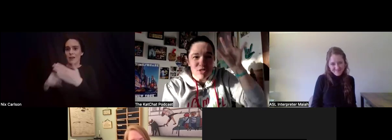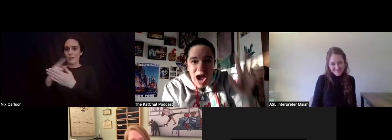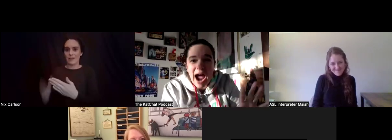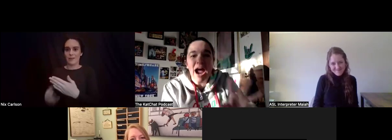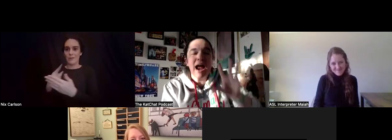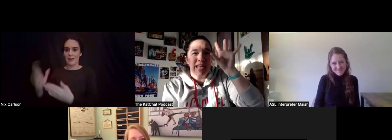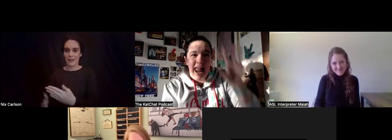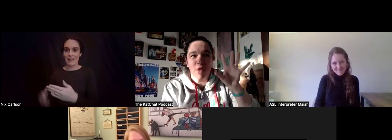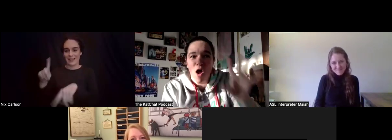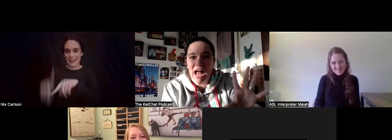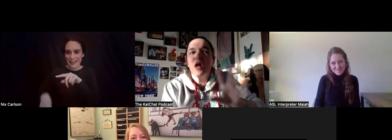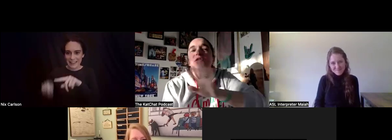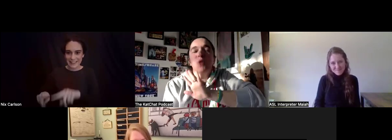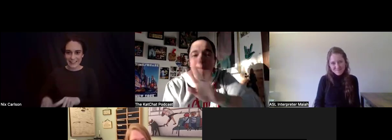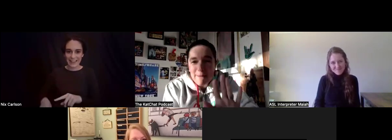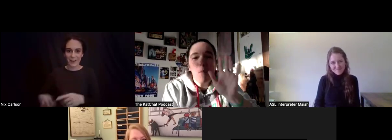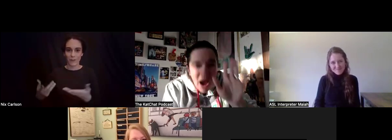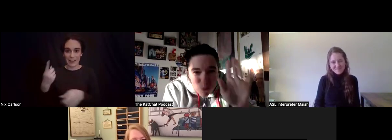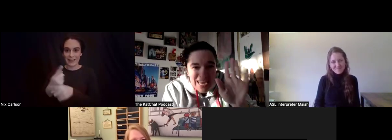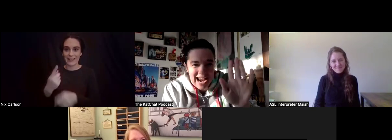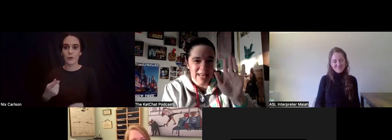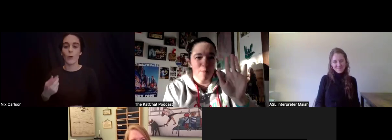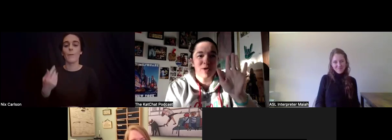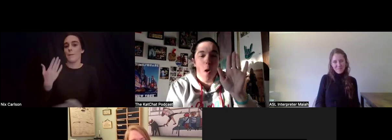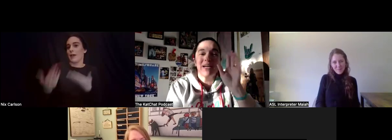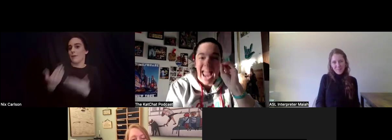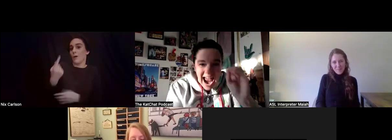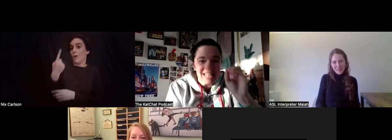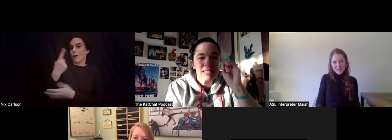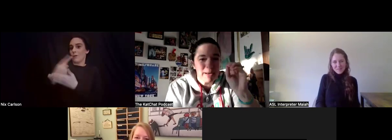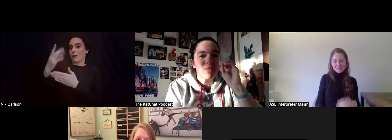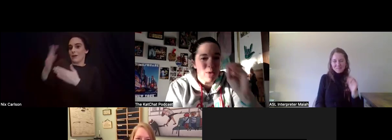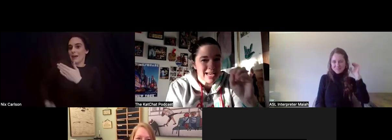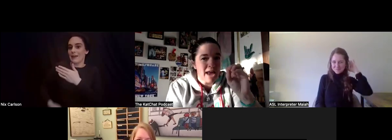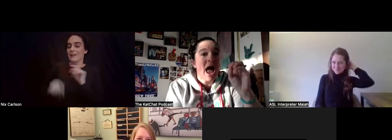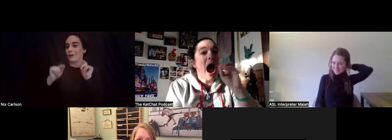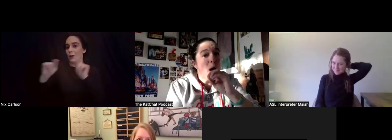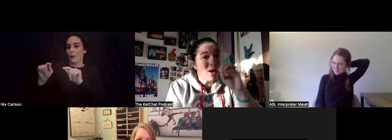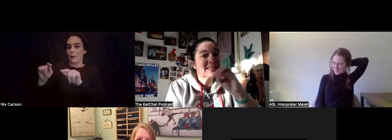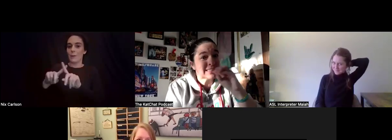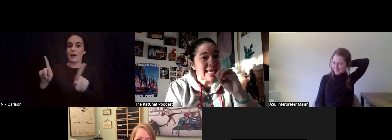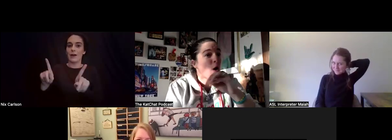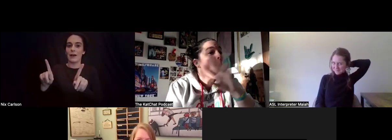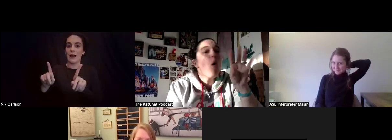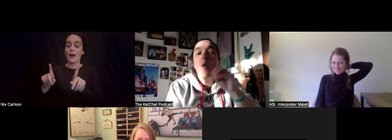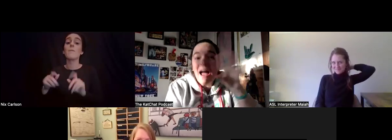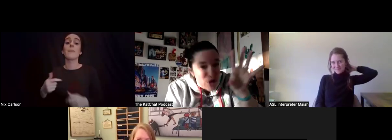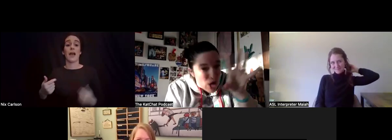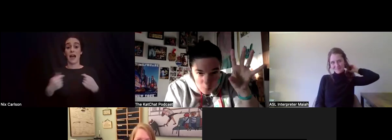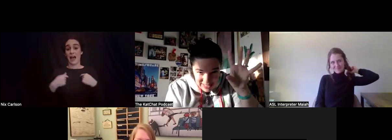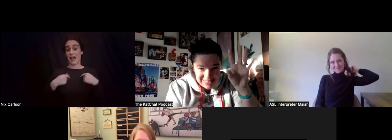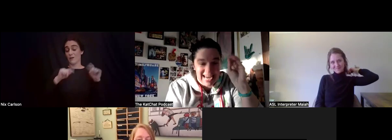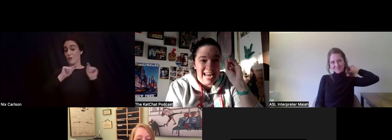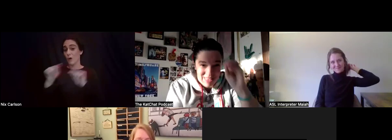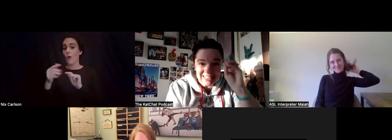kids, I have a job, and I have all that. Yep. So maybe one weekend I will go, but it had to be the weekend I want to see whoever